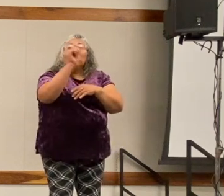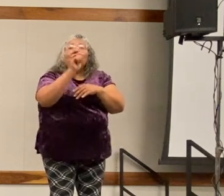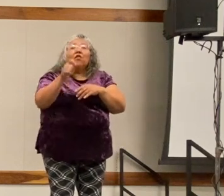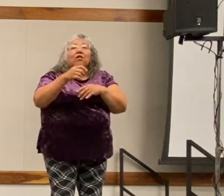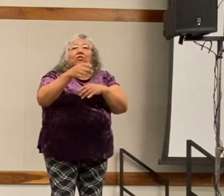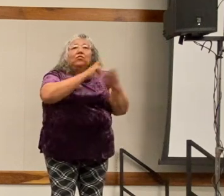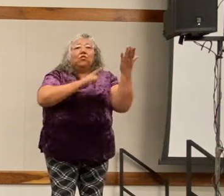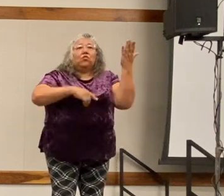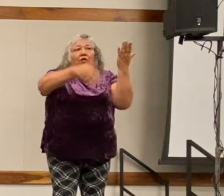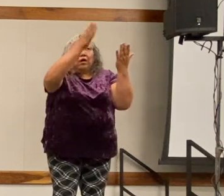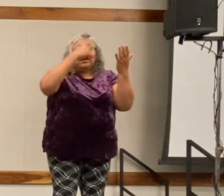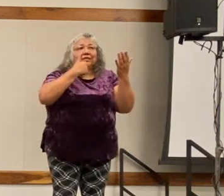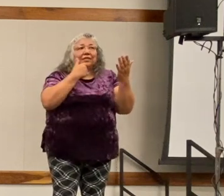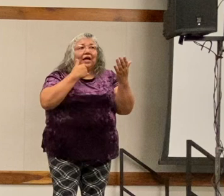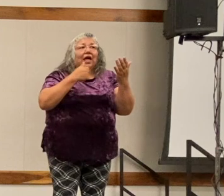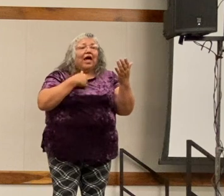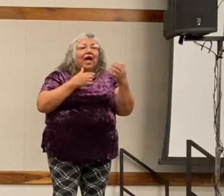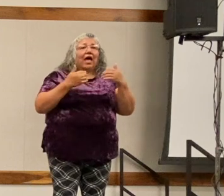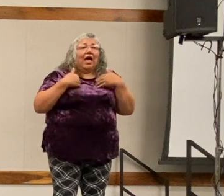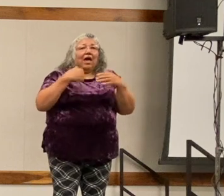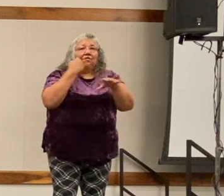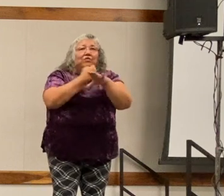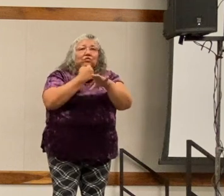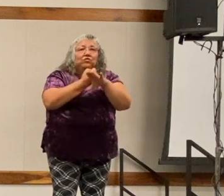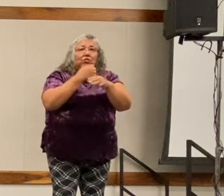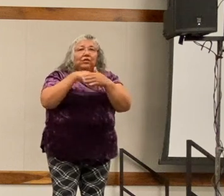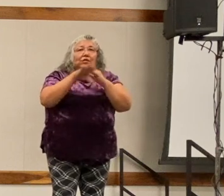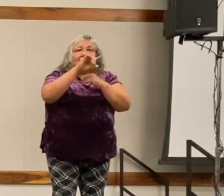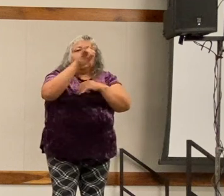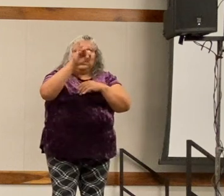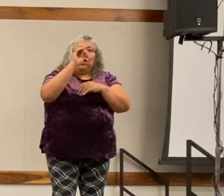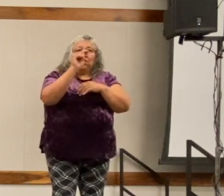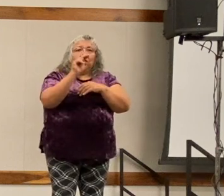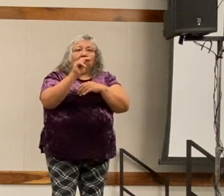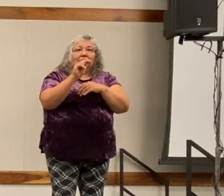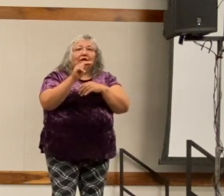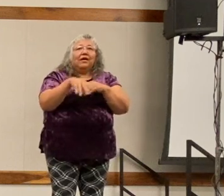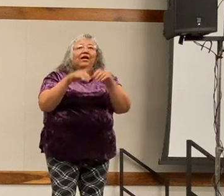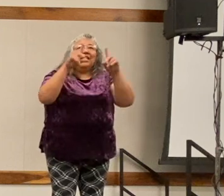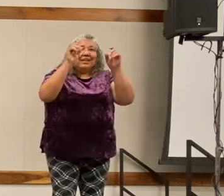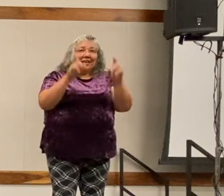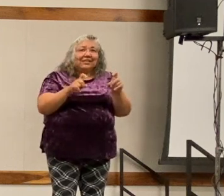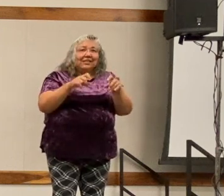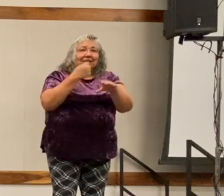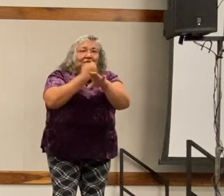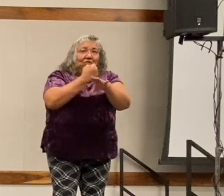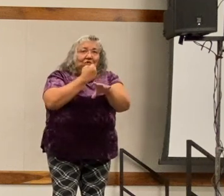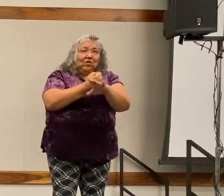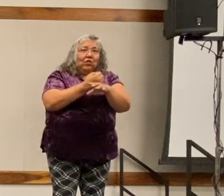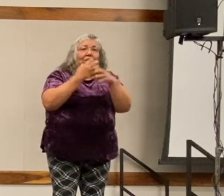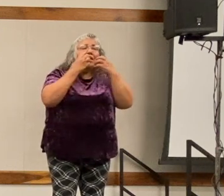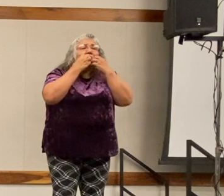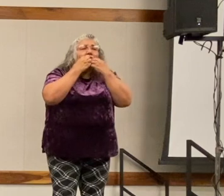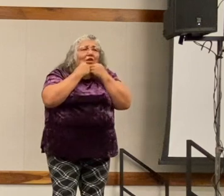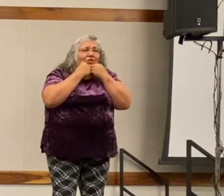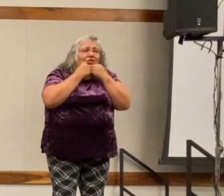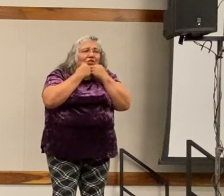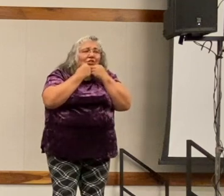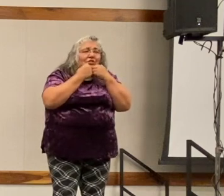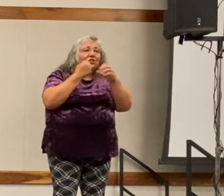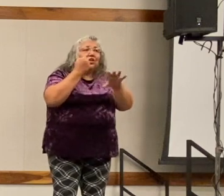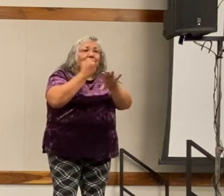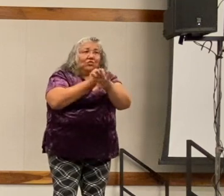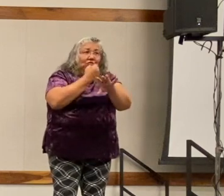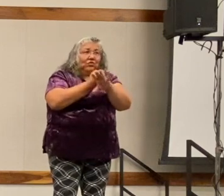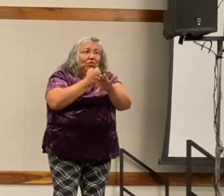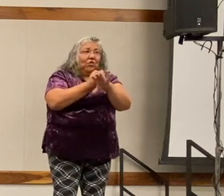God said, look, I have laid a stone in Zion, a tested stone, a precious cornerstone,